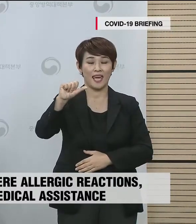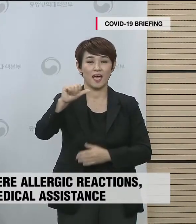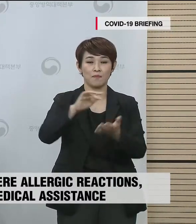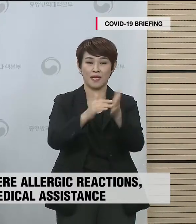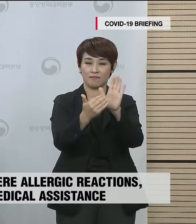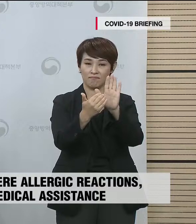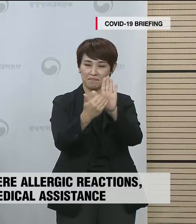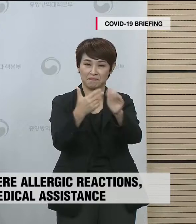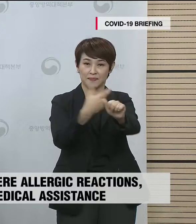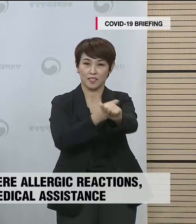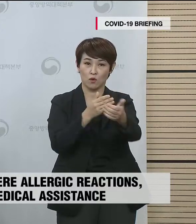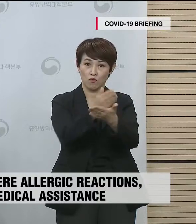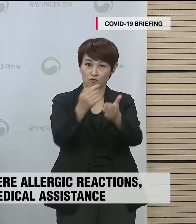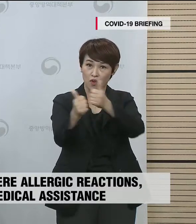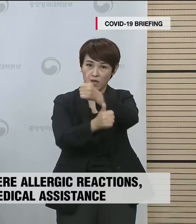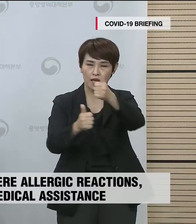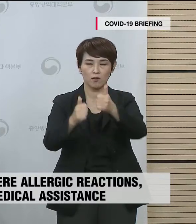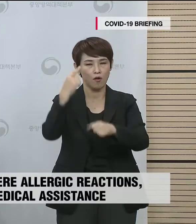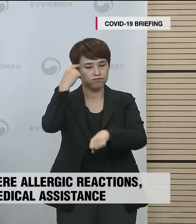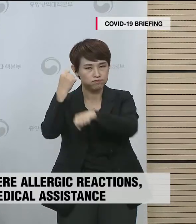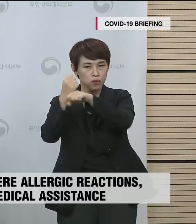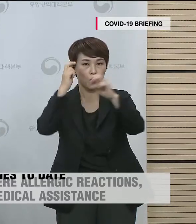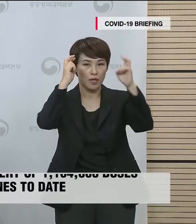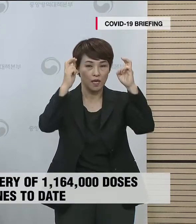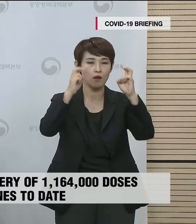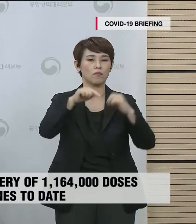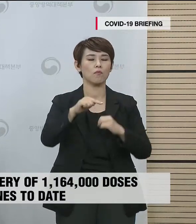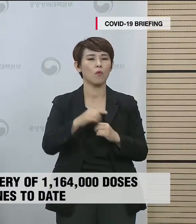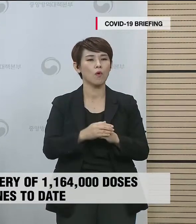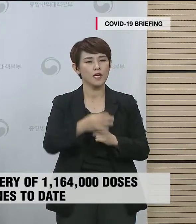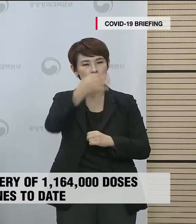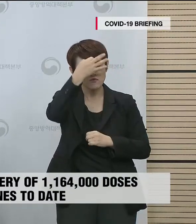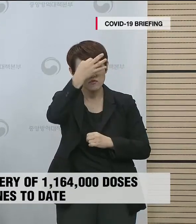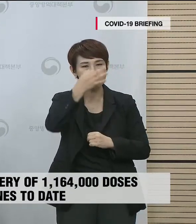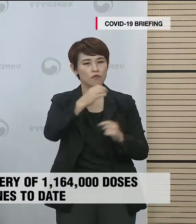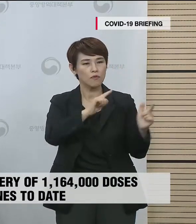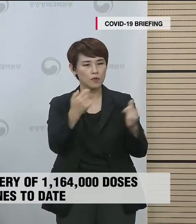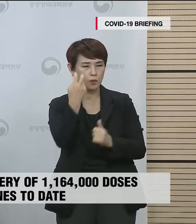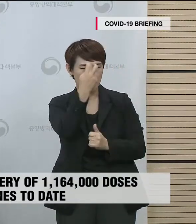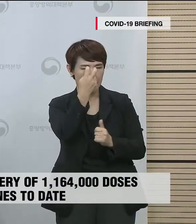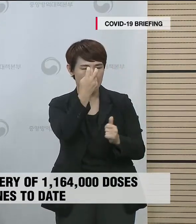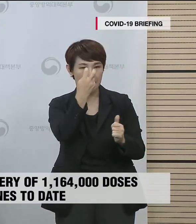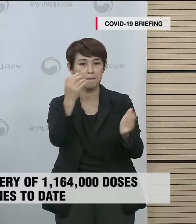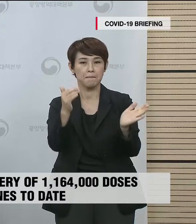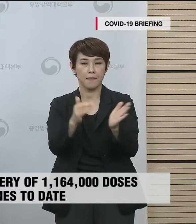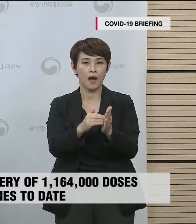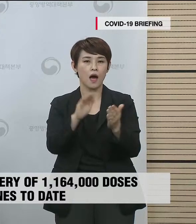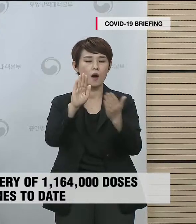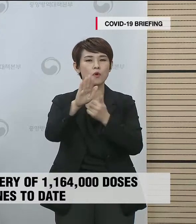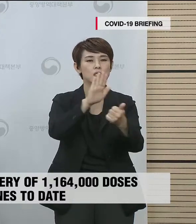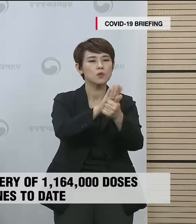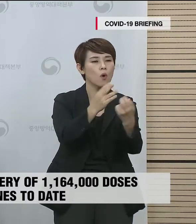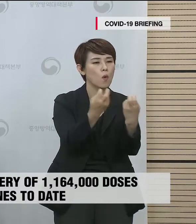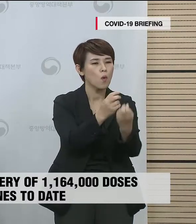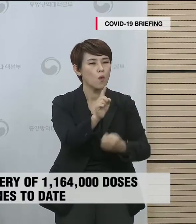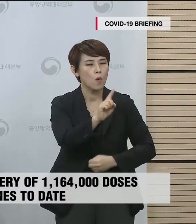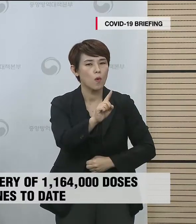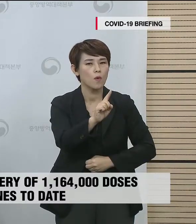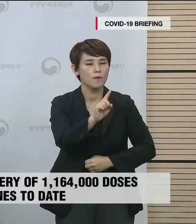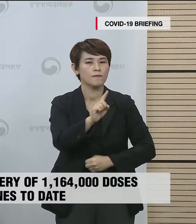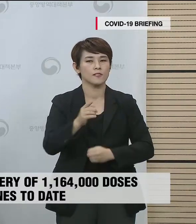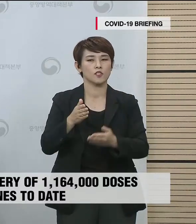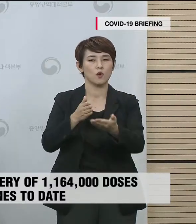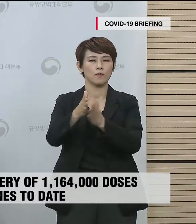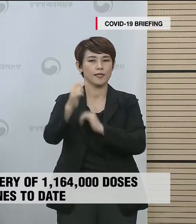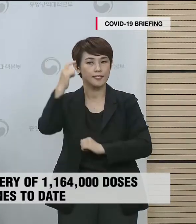vaccine developers. And as for the development of mRNA vaccines, we have been also looking at the demands